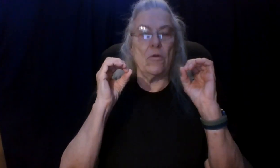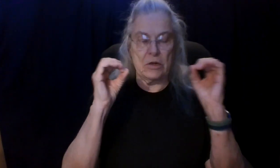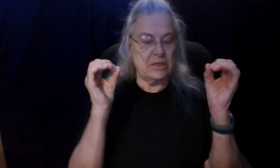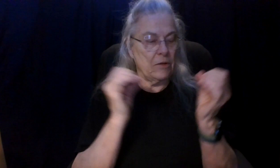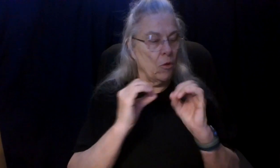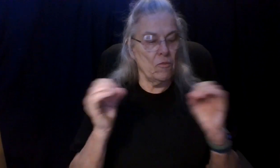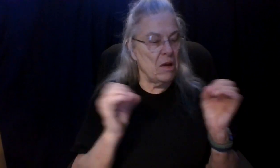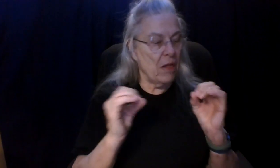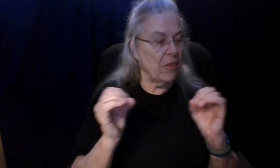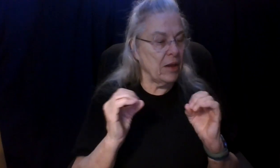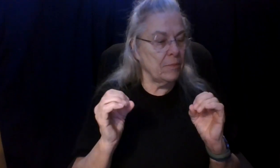zero, nothing.